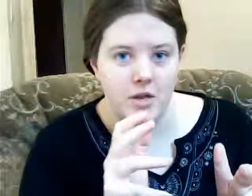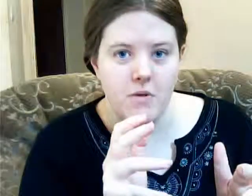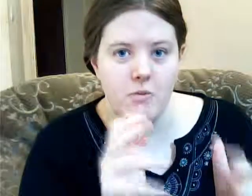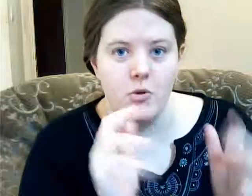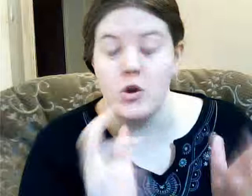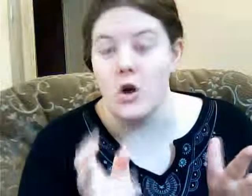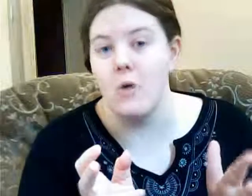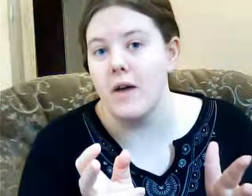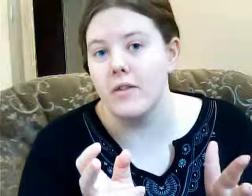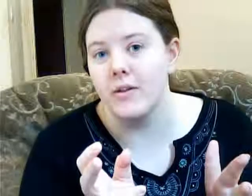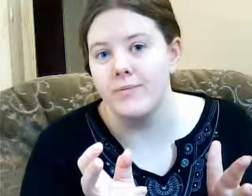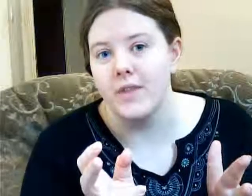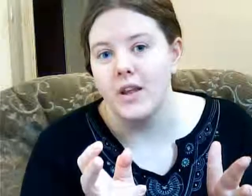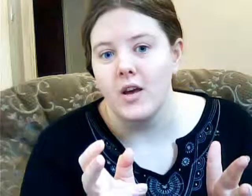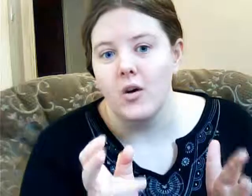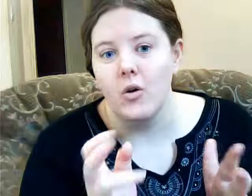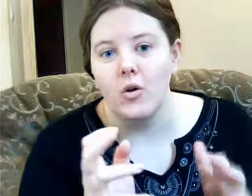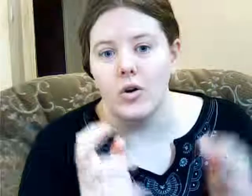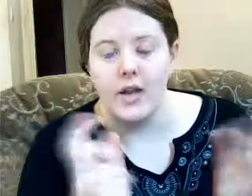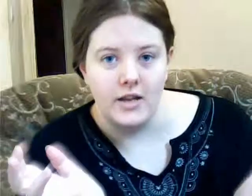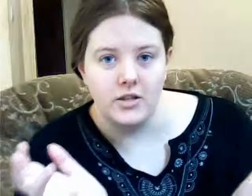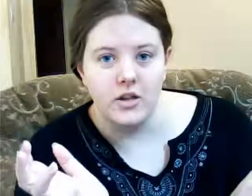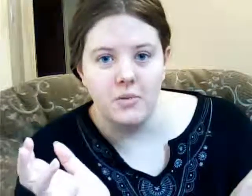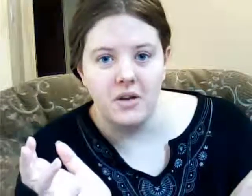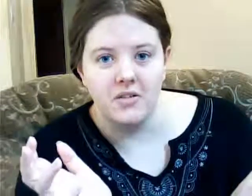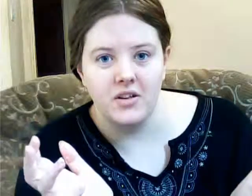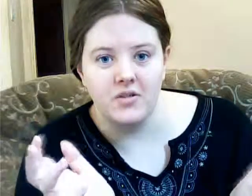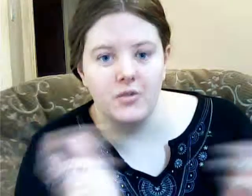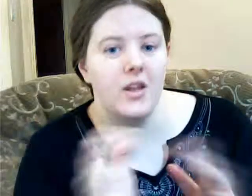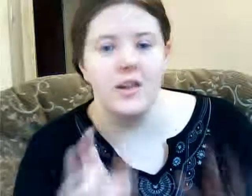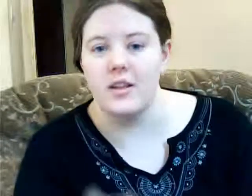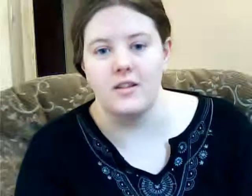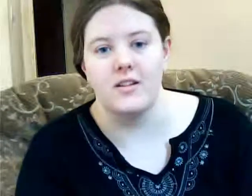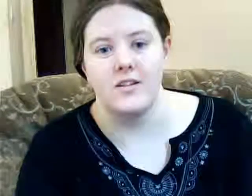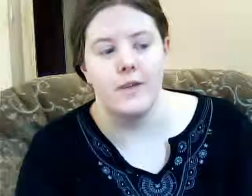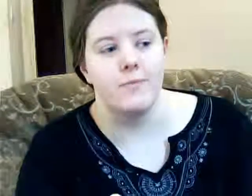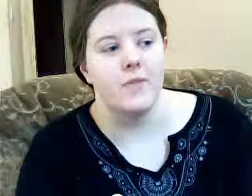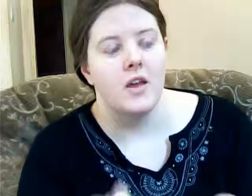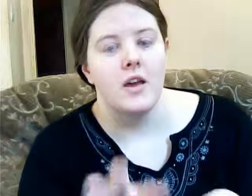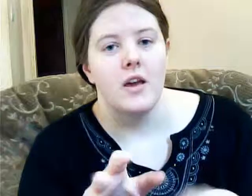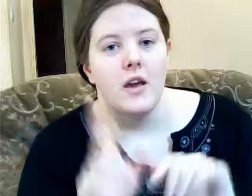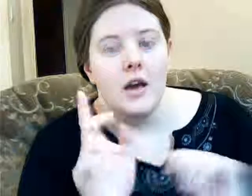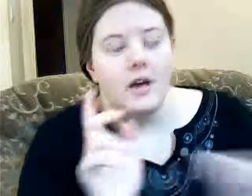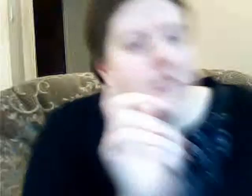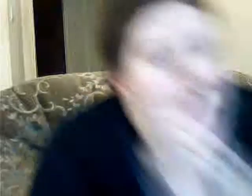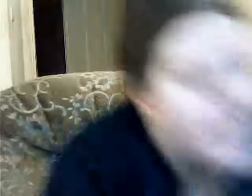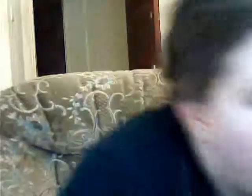people to know about it or care to know about it or anything like that and its name is